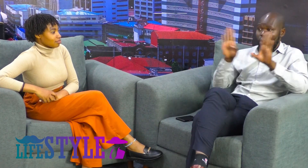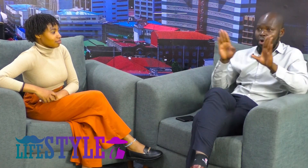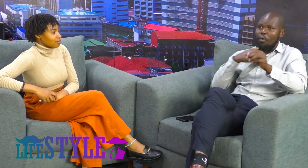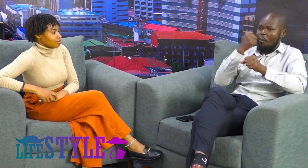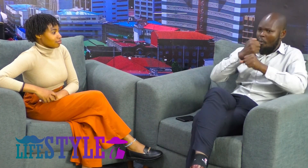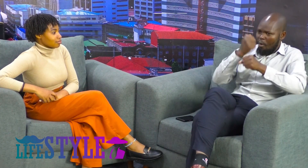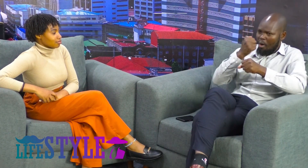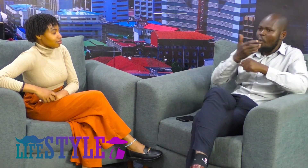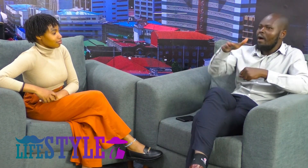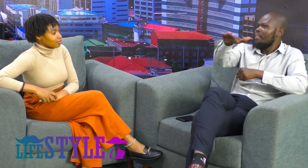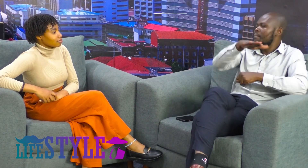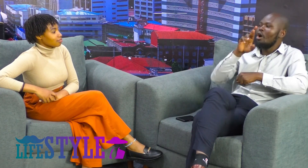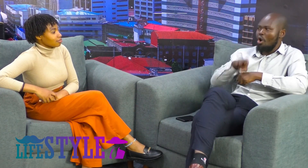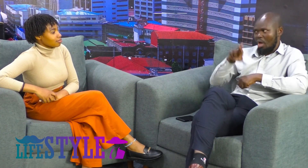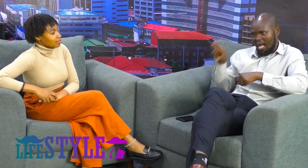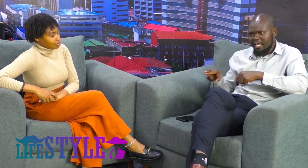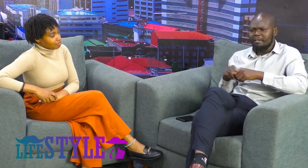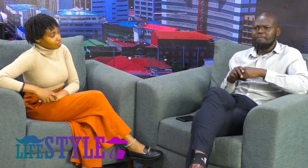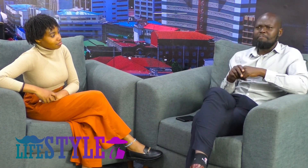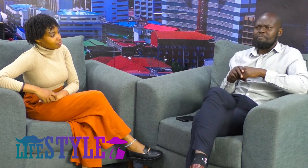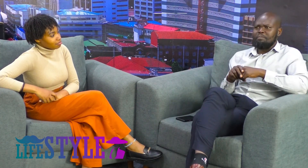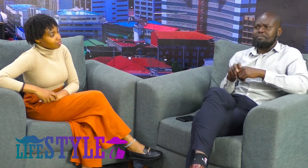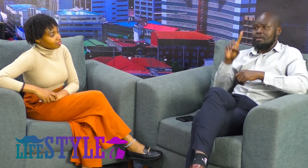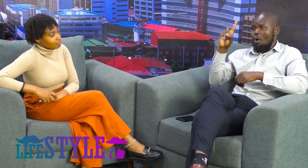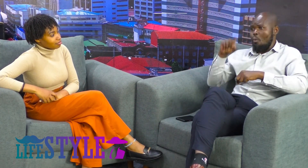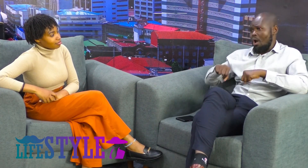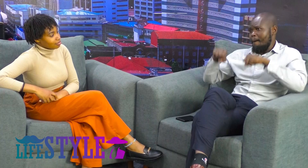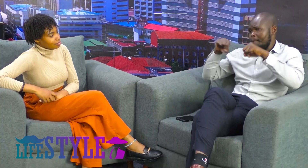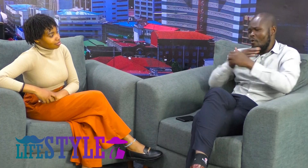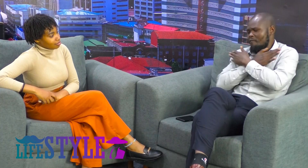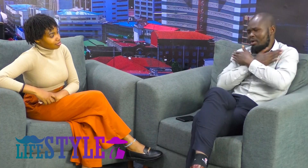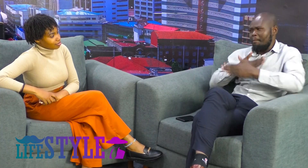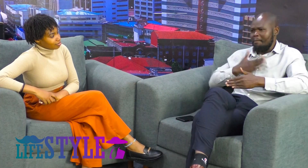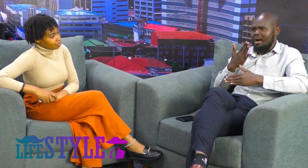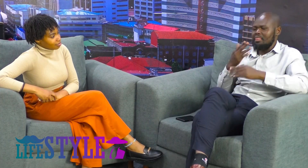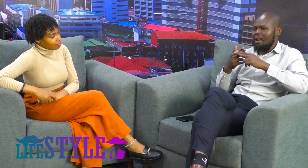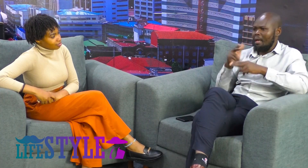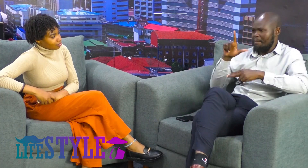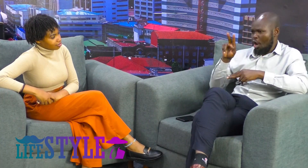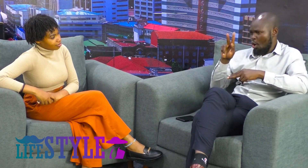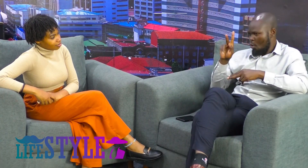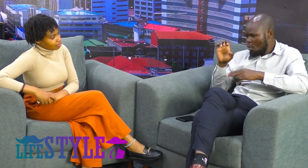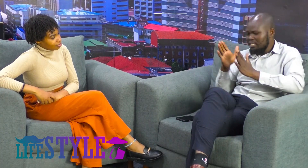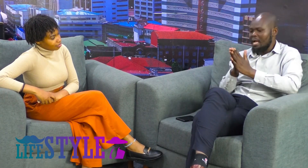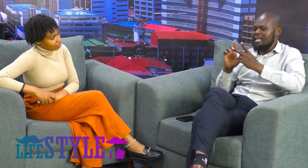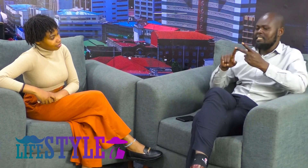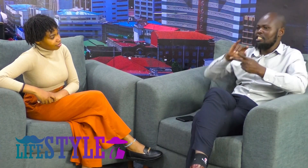Yeah, I used to work with Iktabu in that place. So one day, a friend of